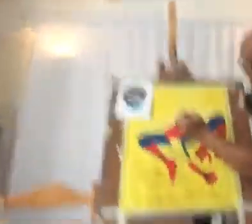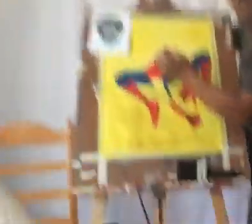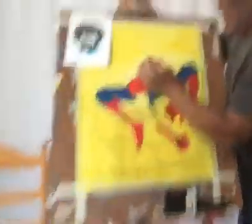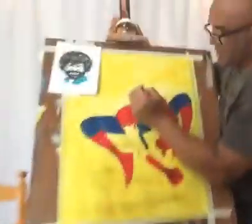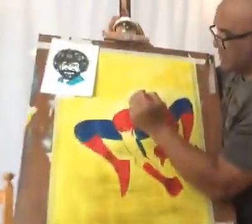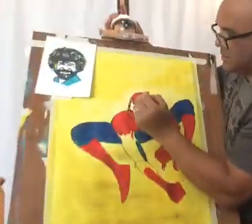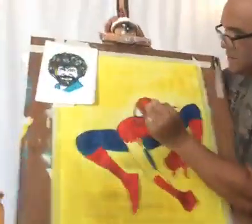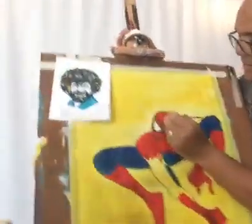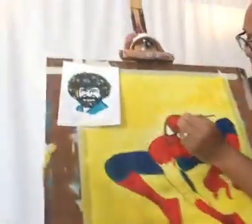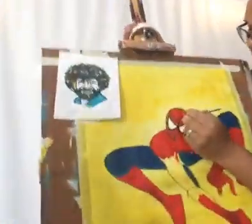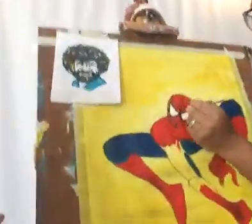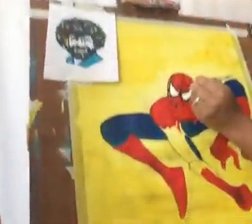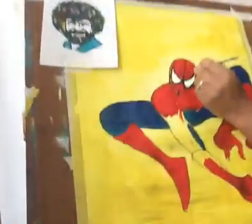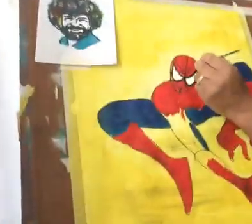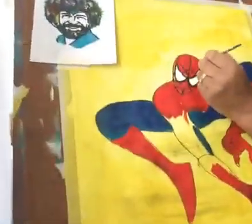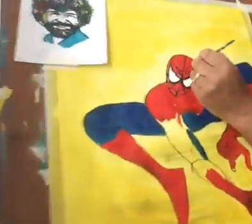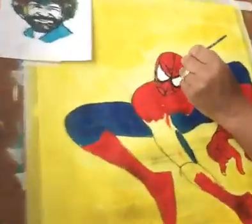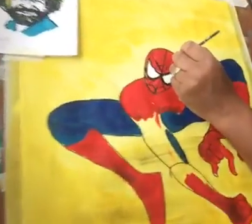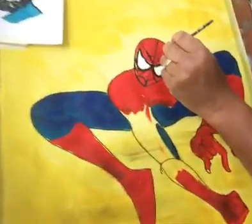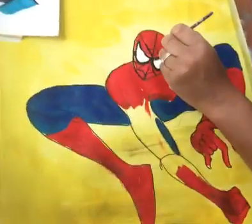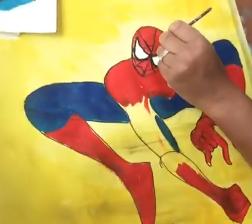about here.